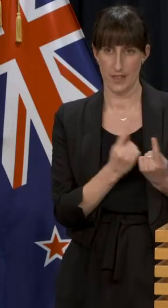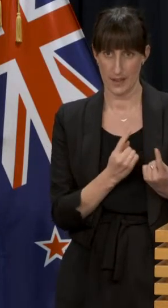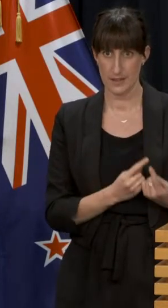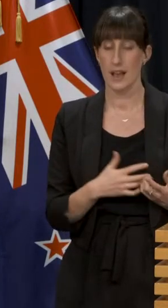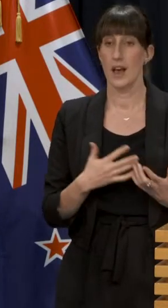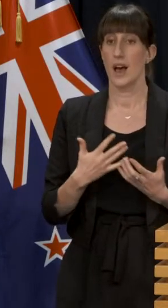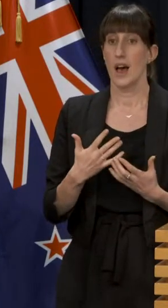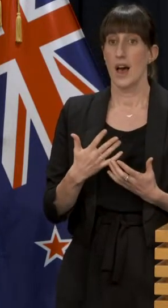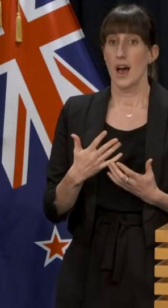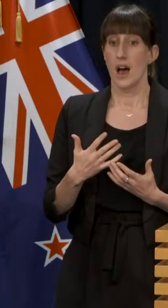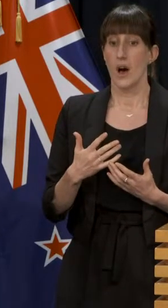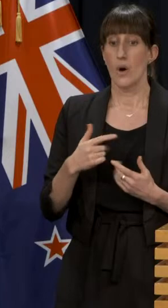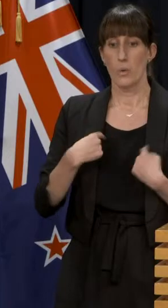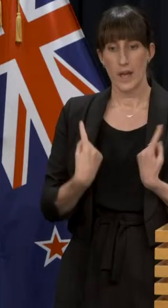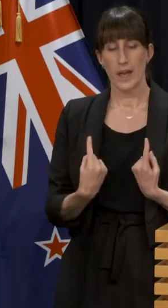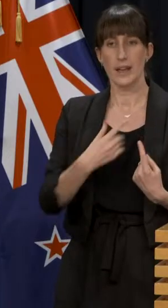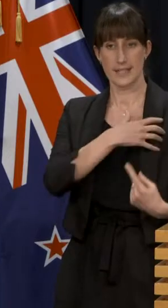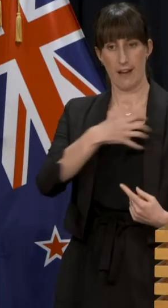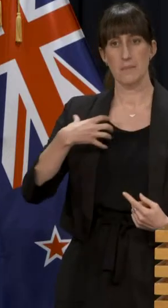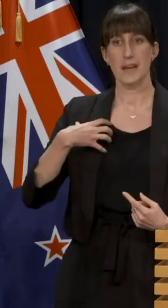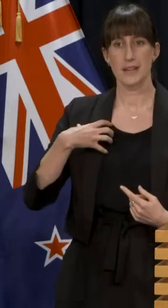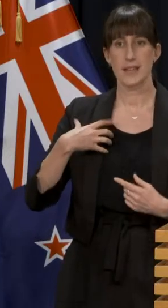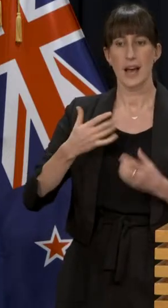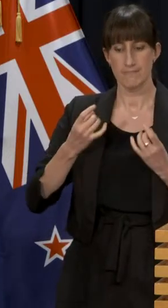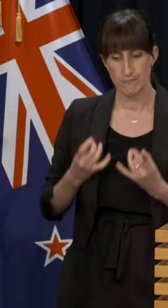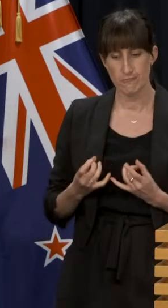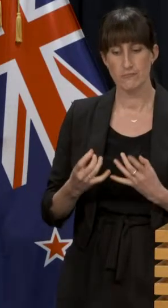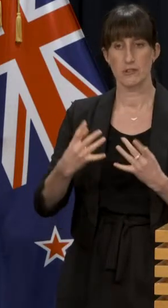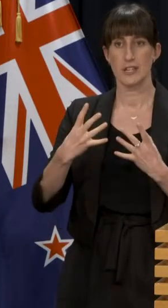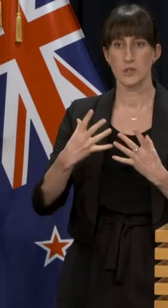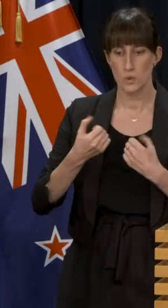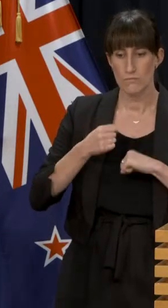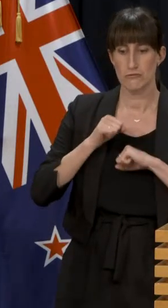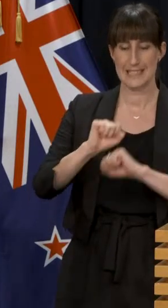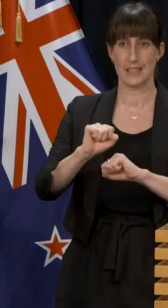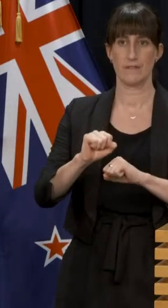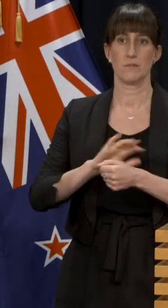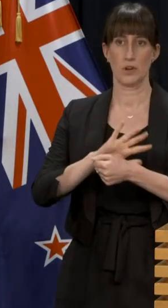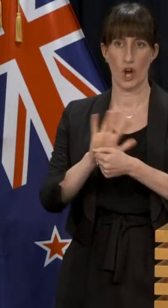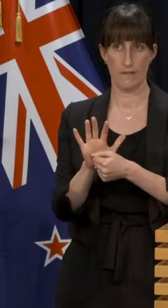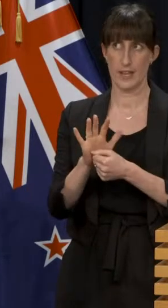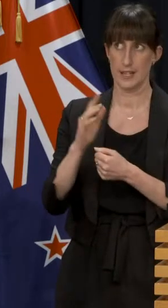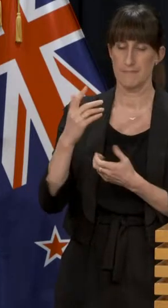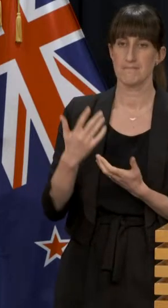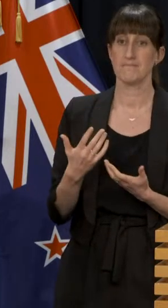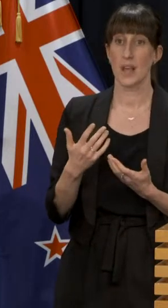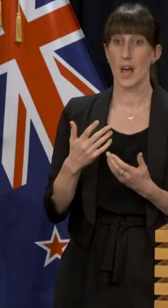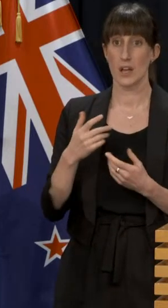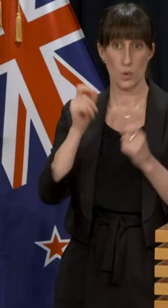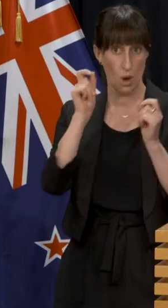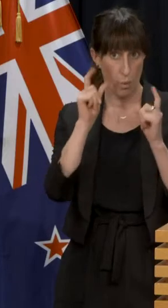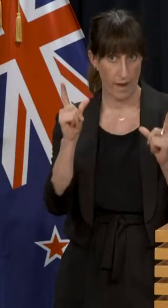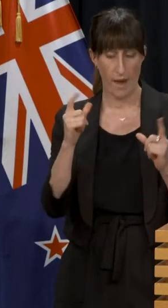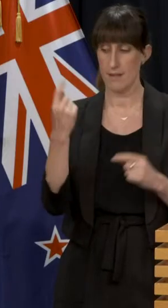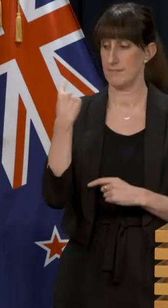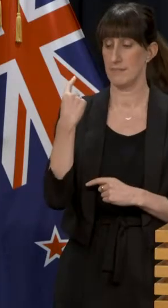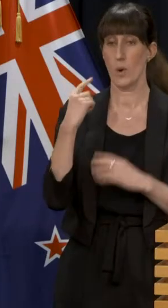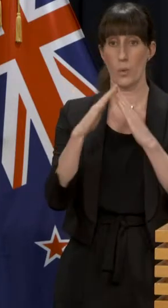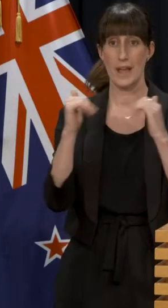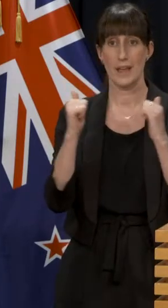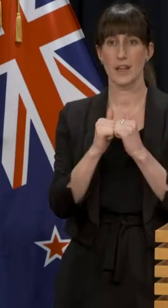the government is doing to shore up our defences against COVID-19. As you'll be aware, a new campaign was launched at the